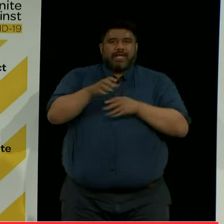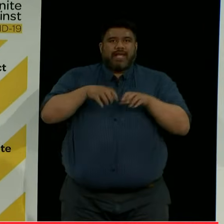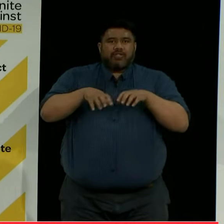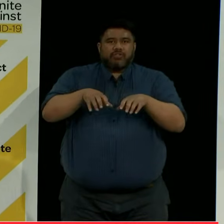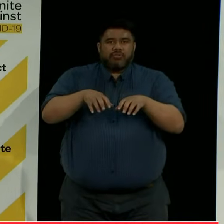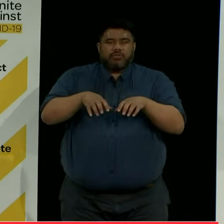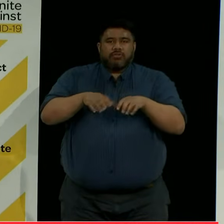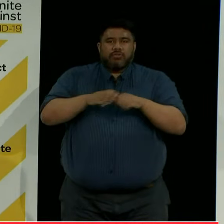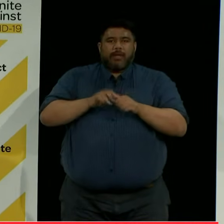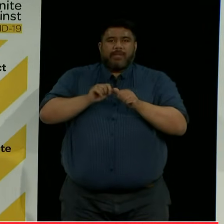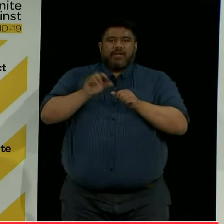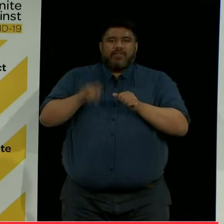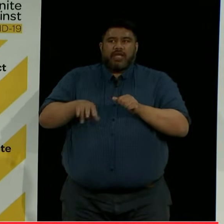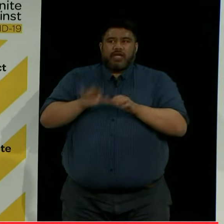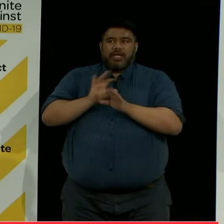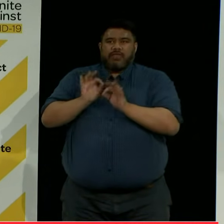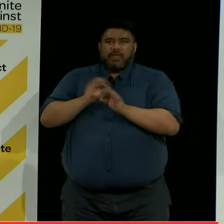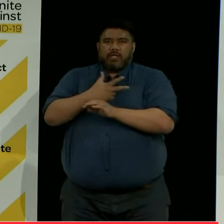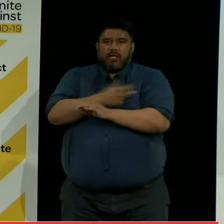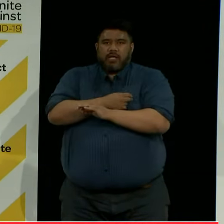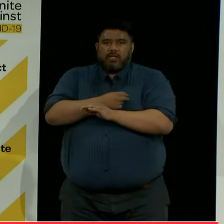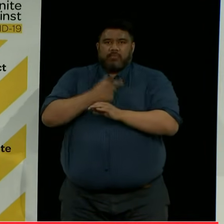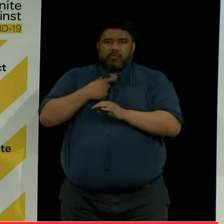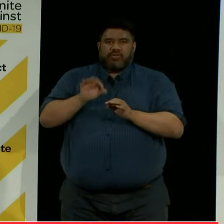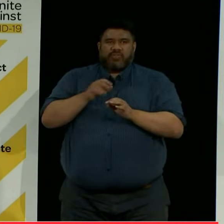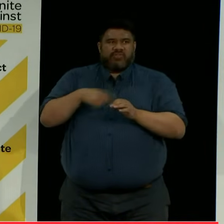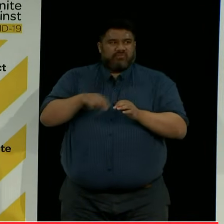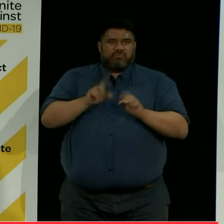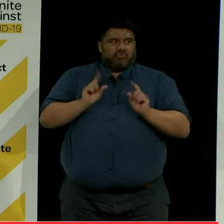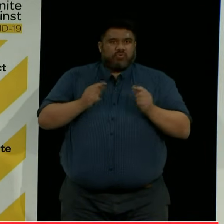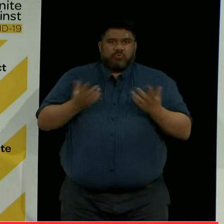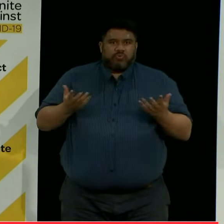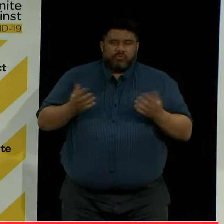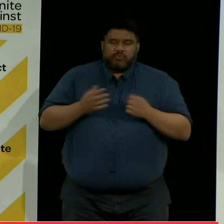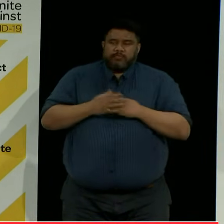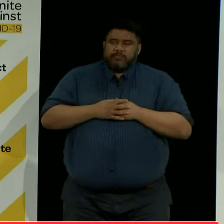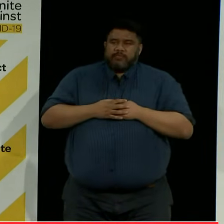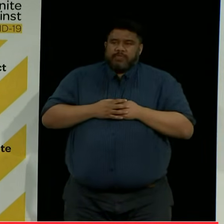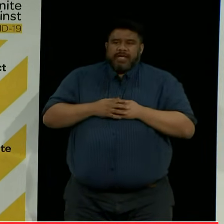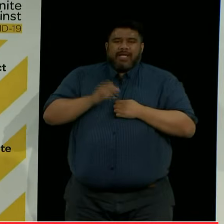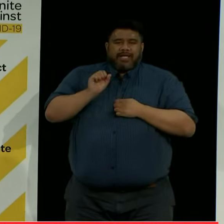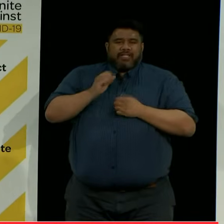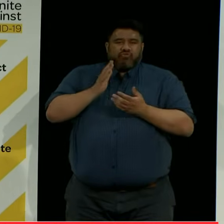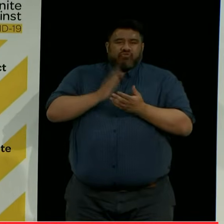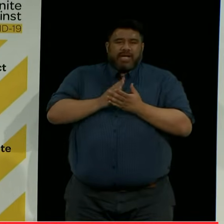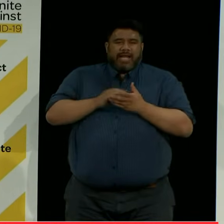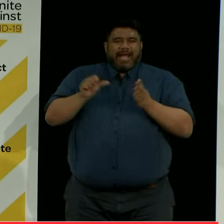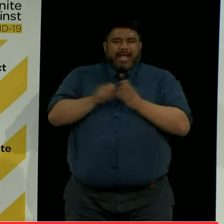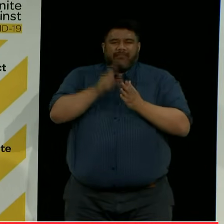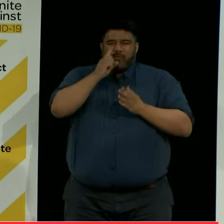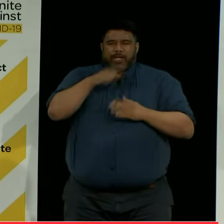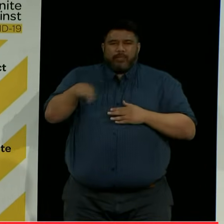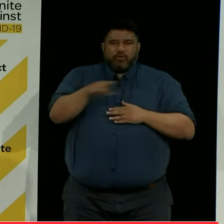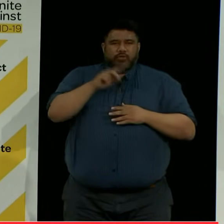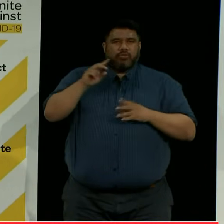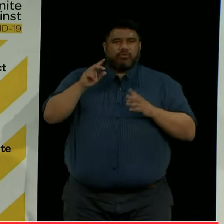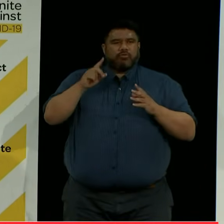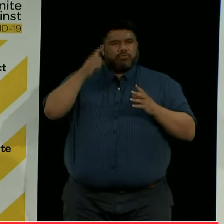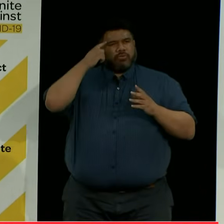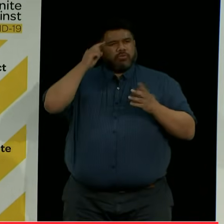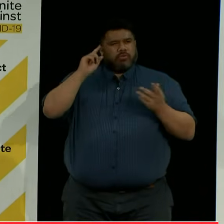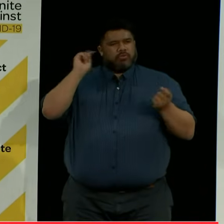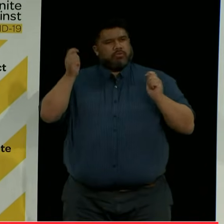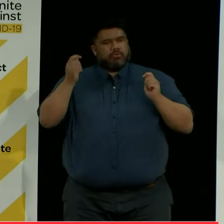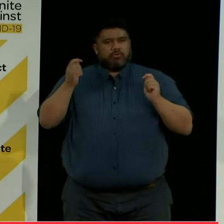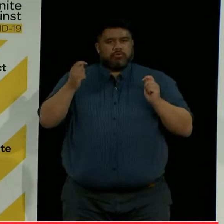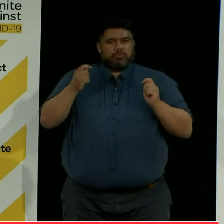dose all makes a difference. It's quite a hard psychological difference to make, to factor in the difference of vaccines, and that's why I think it